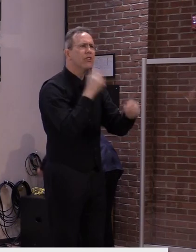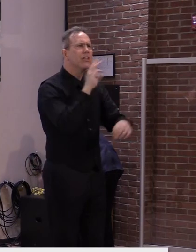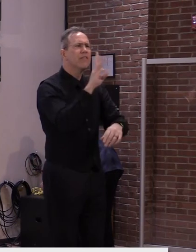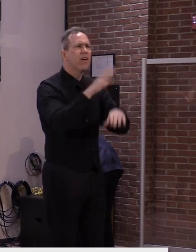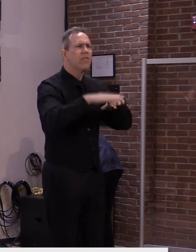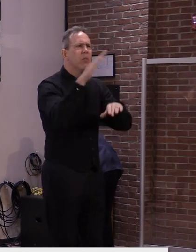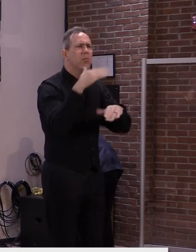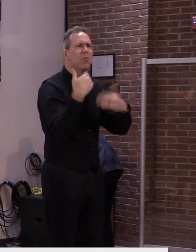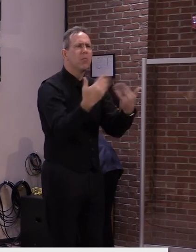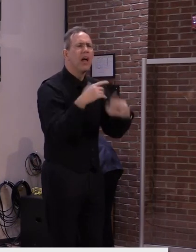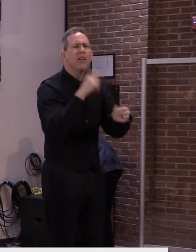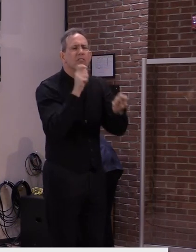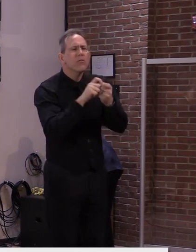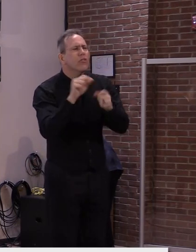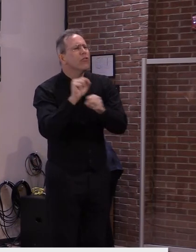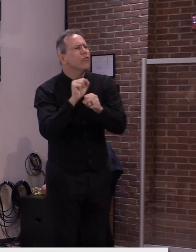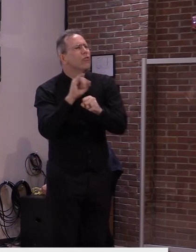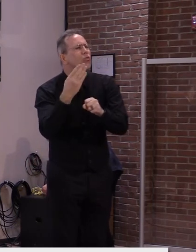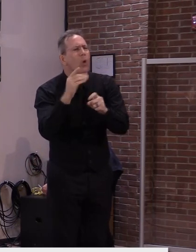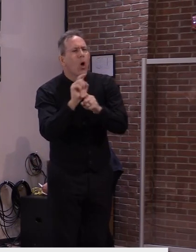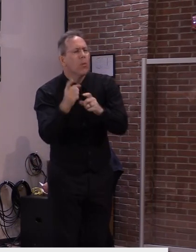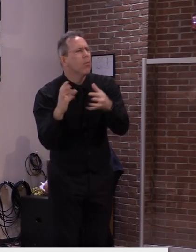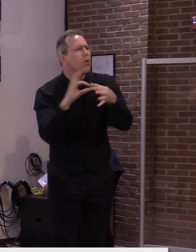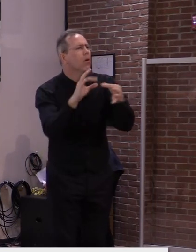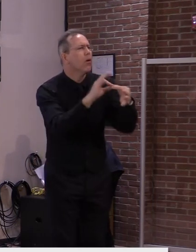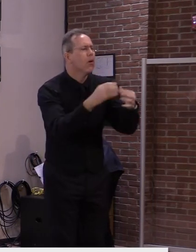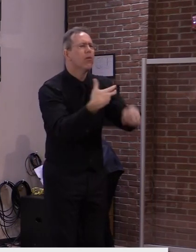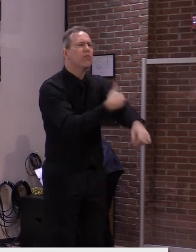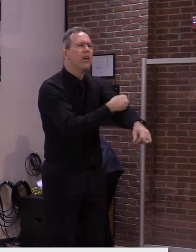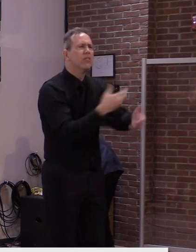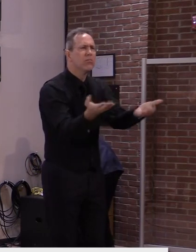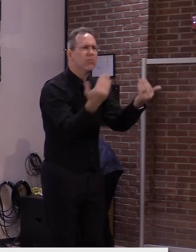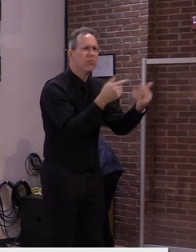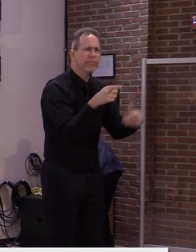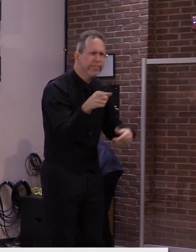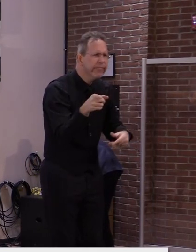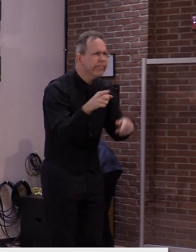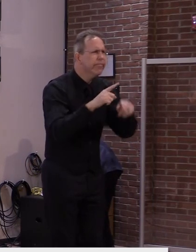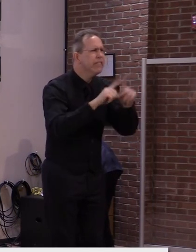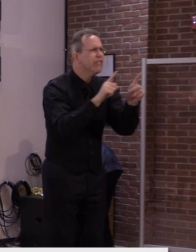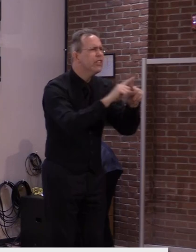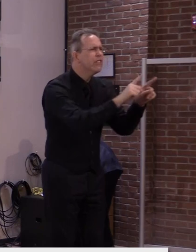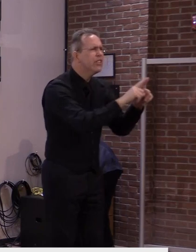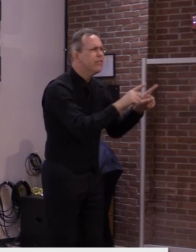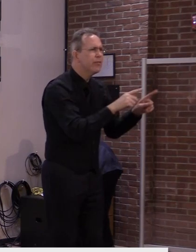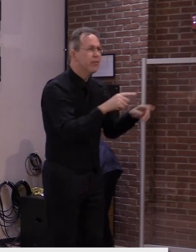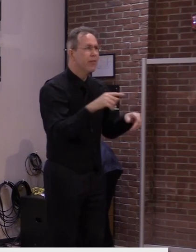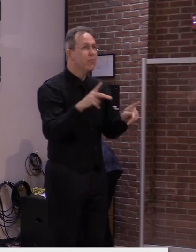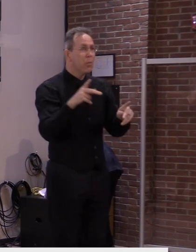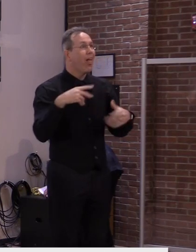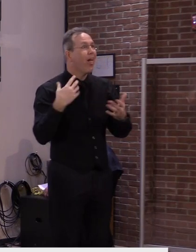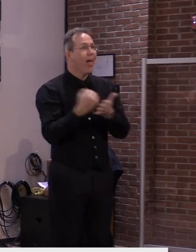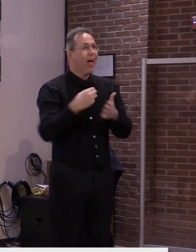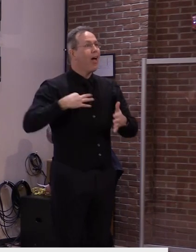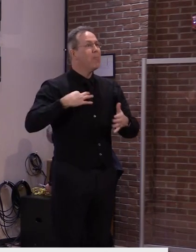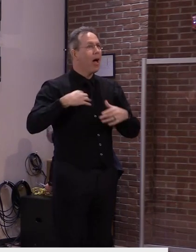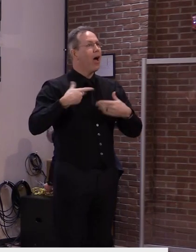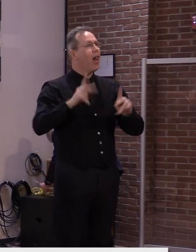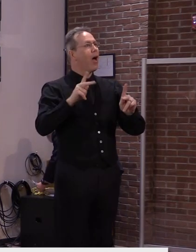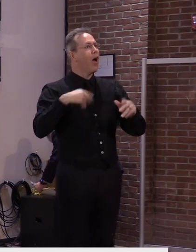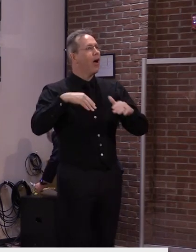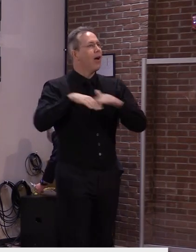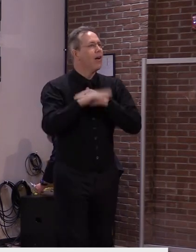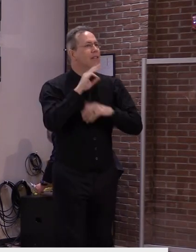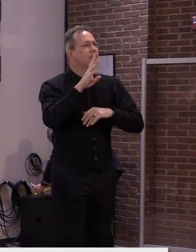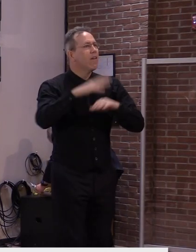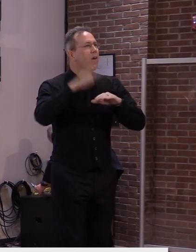well. But again, just saying people are eligible doesn't mean they actually have the doses to cover them. That's why we've seen